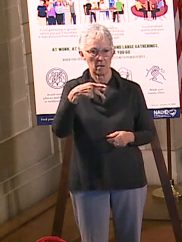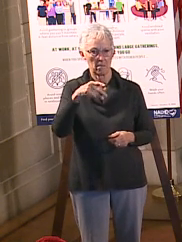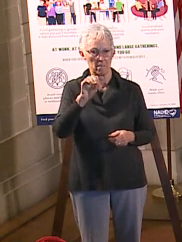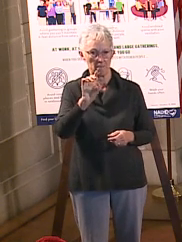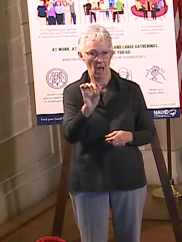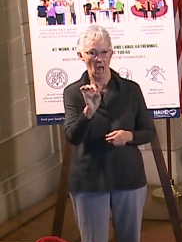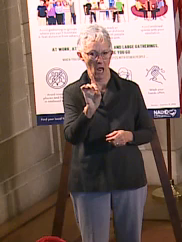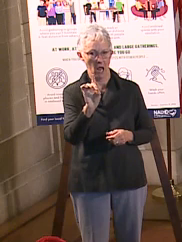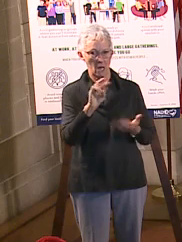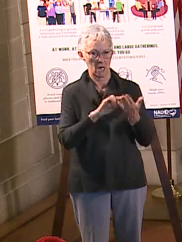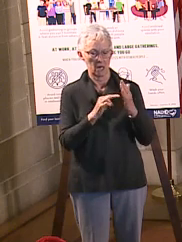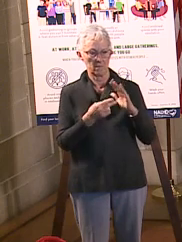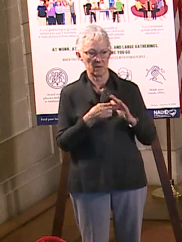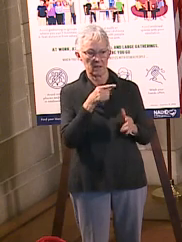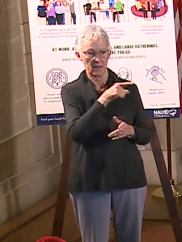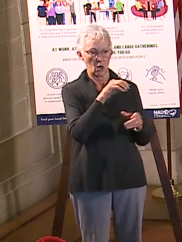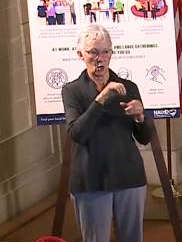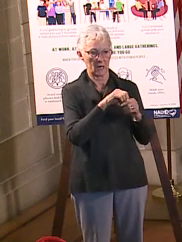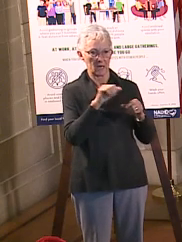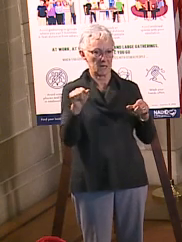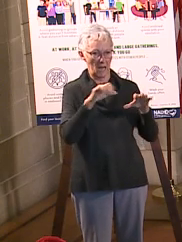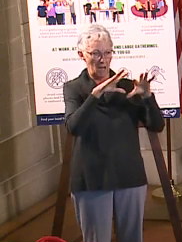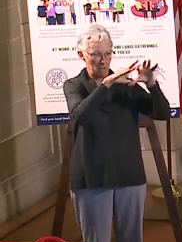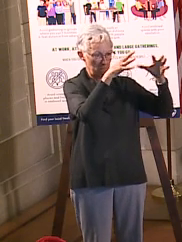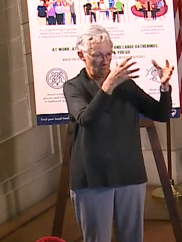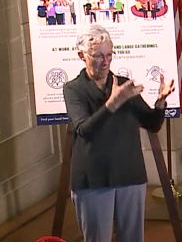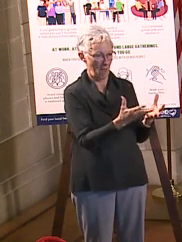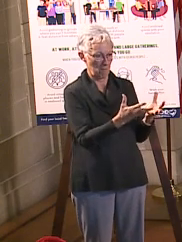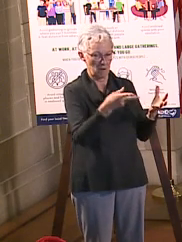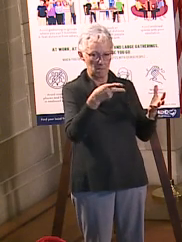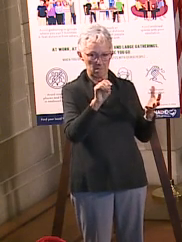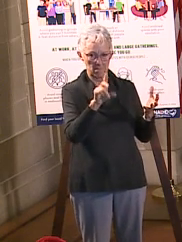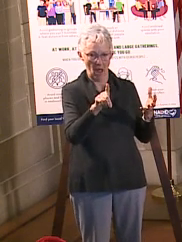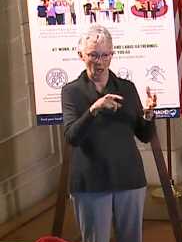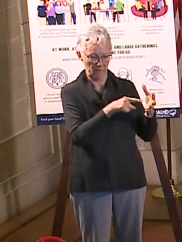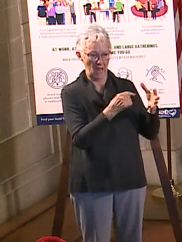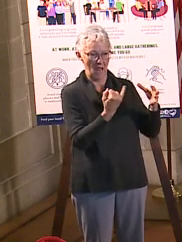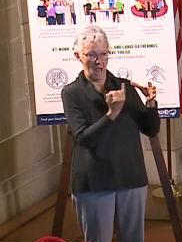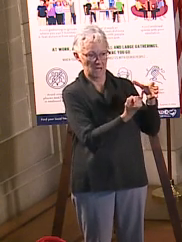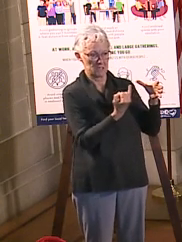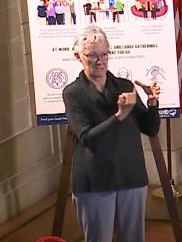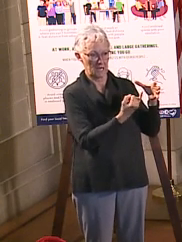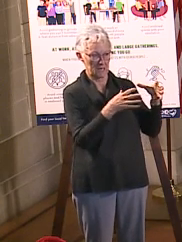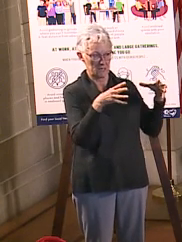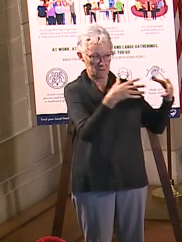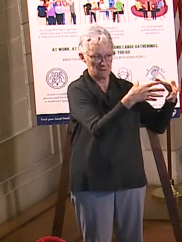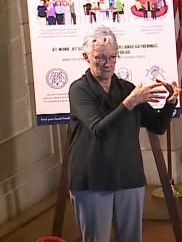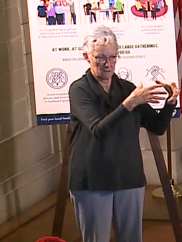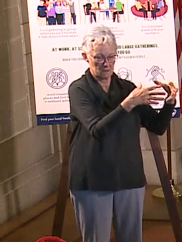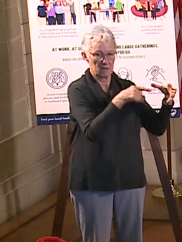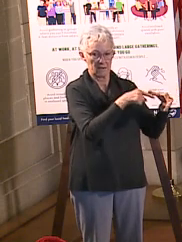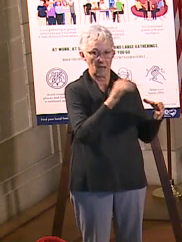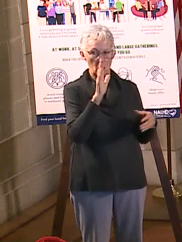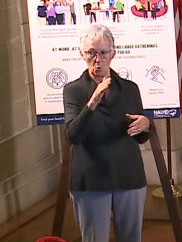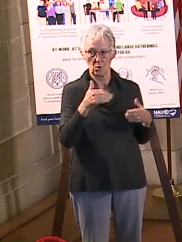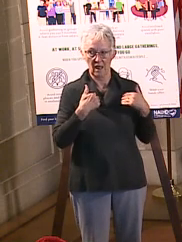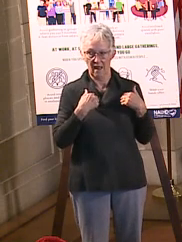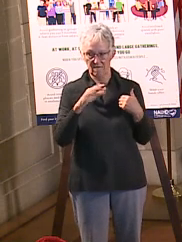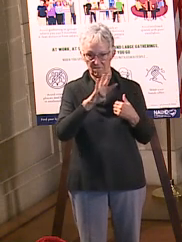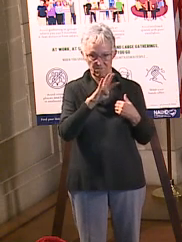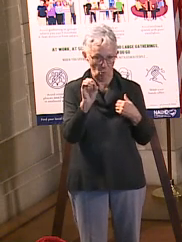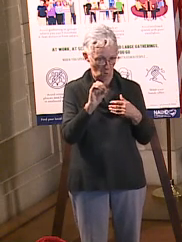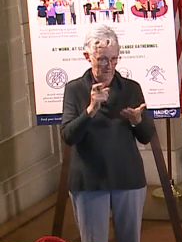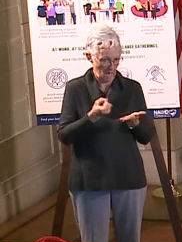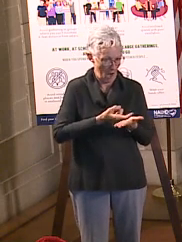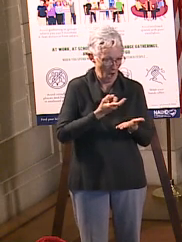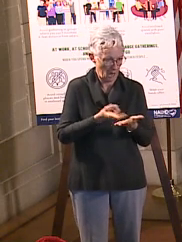they are in kind of an imaginary bubble, staying isolated, and they're playing 40 hockey games in the month of December. And